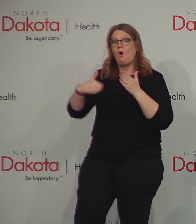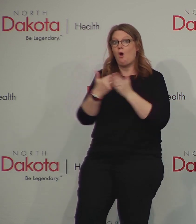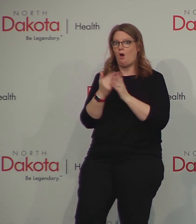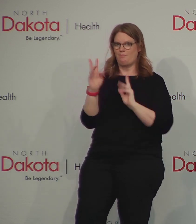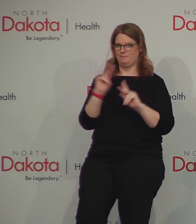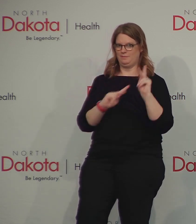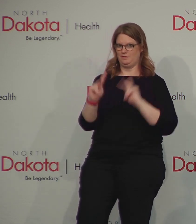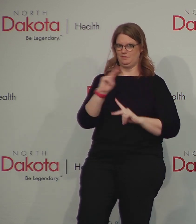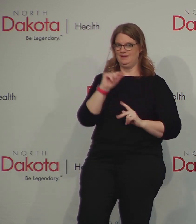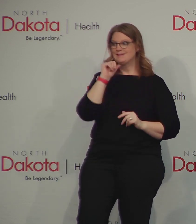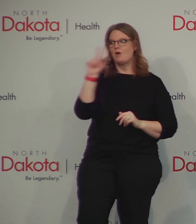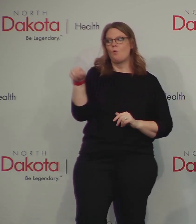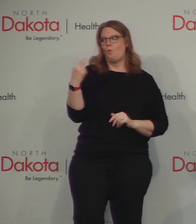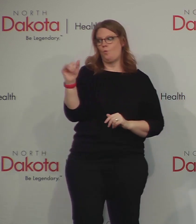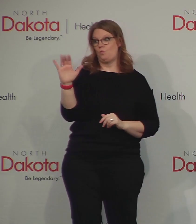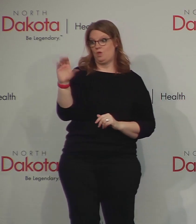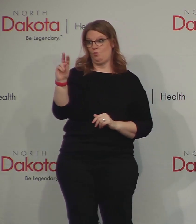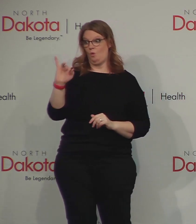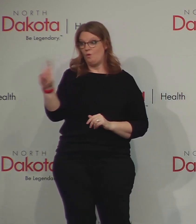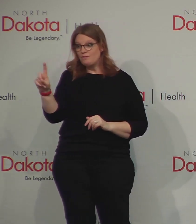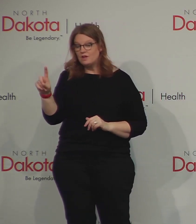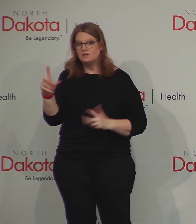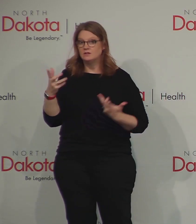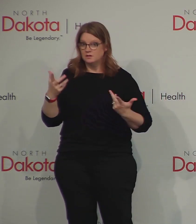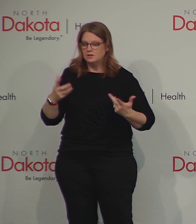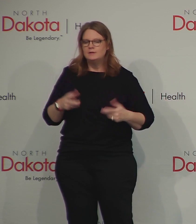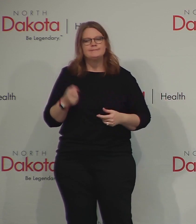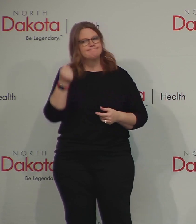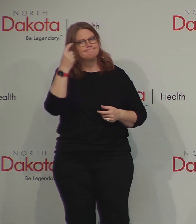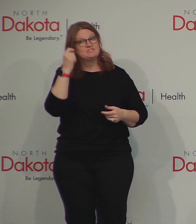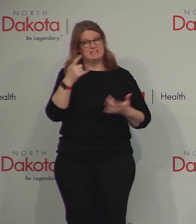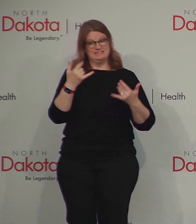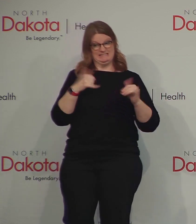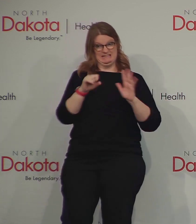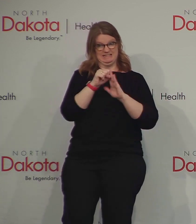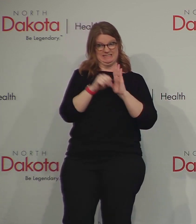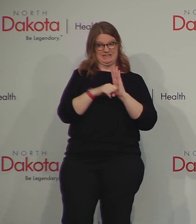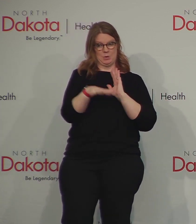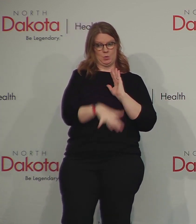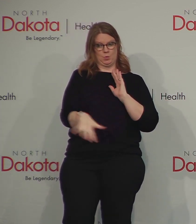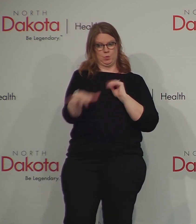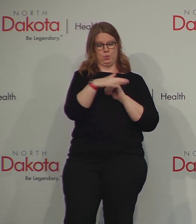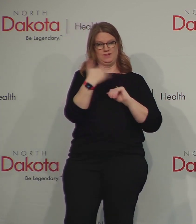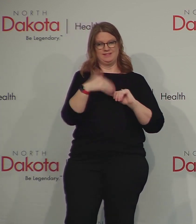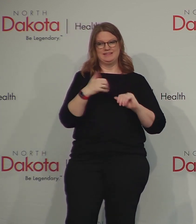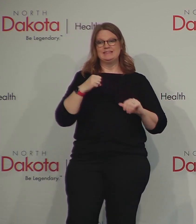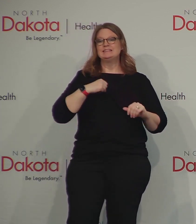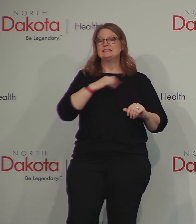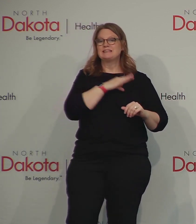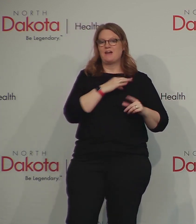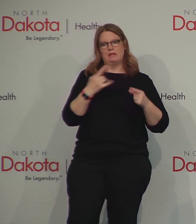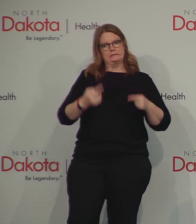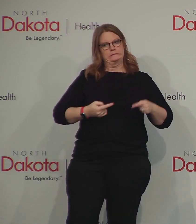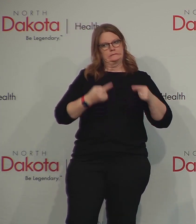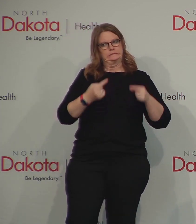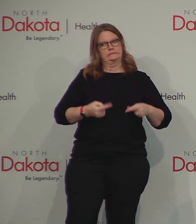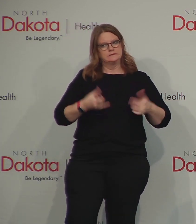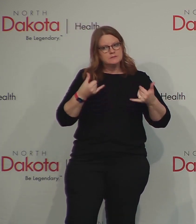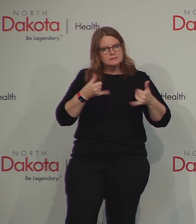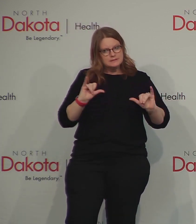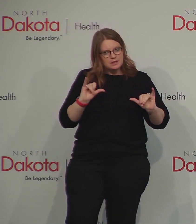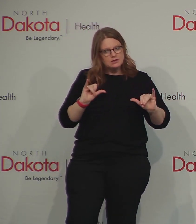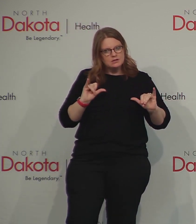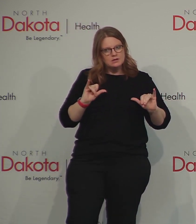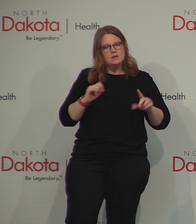not just COVID, and we know that we continue to have some staffing challenges, and that's why the three things that we're going to be talking about today that give